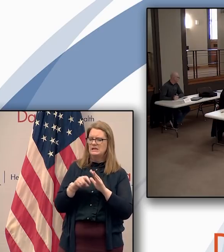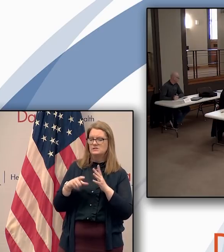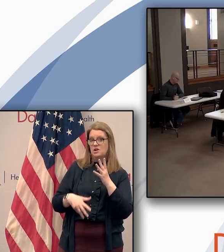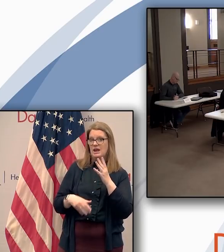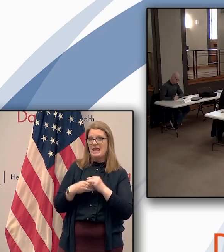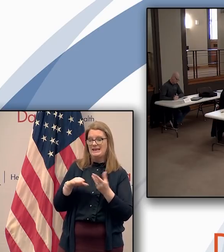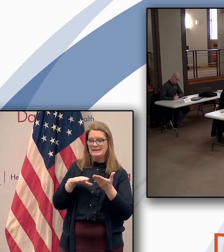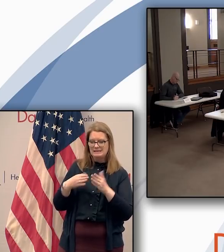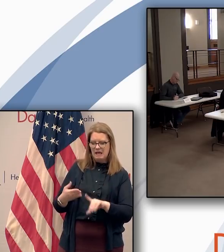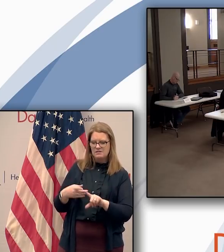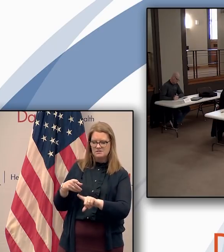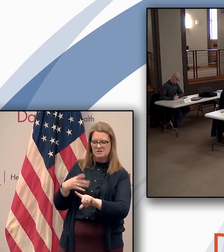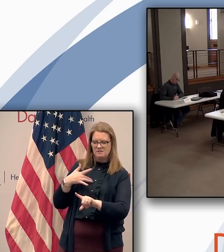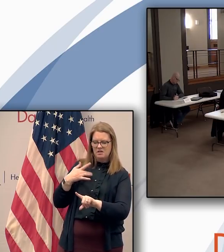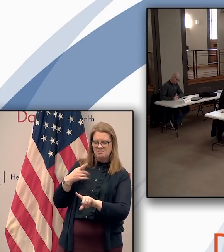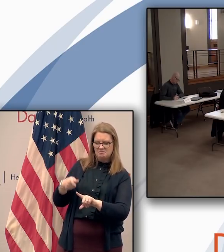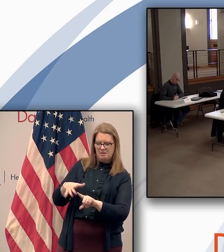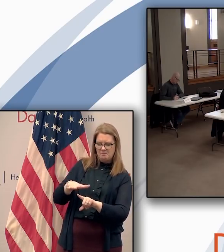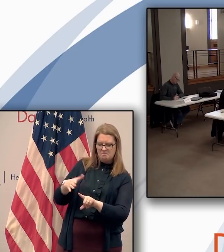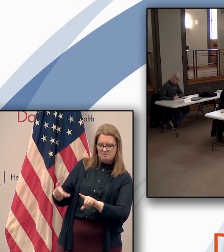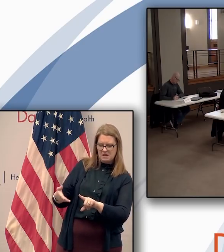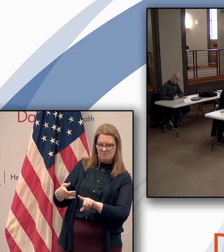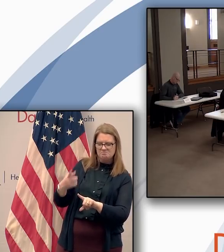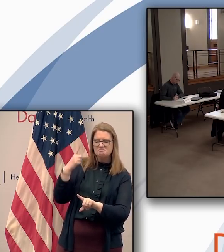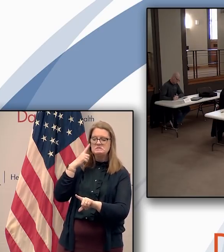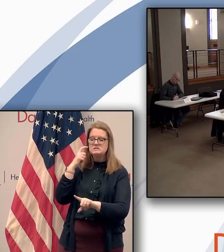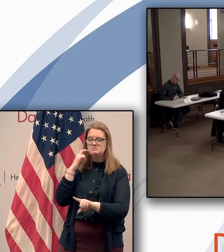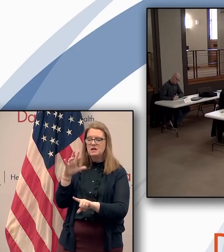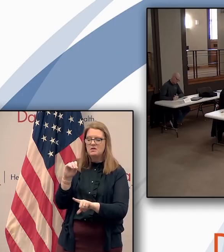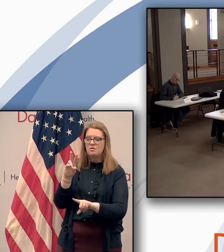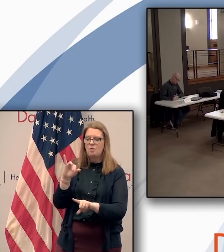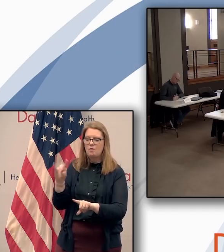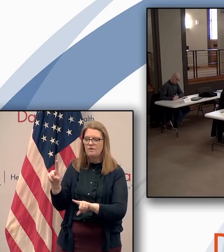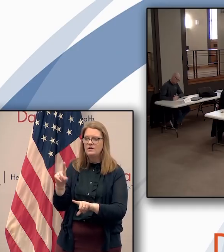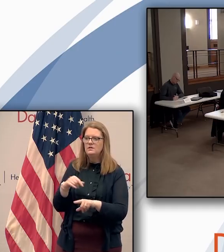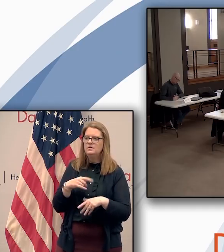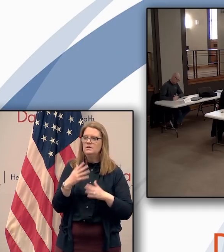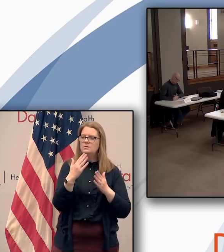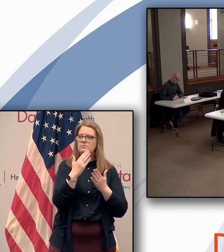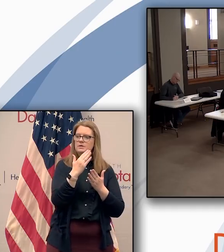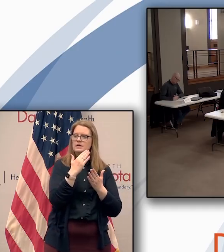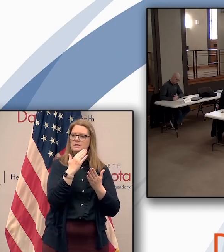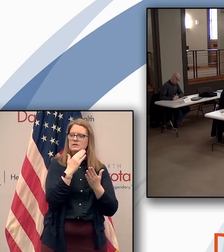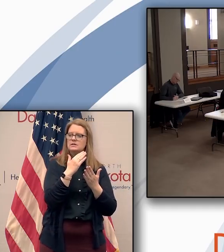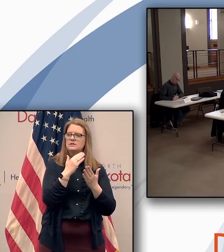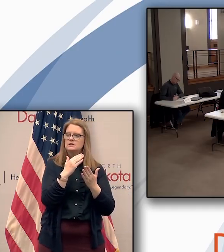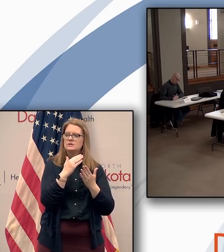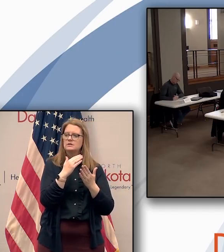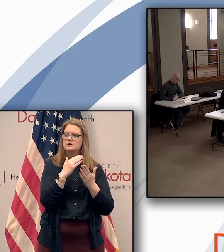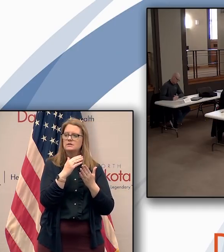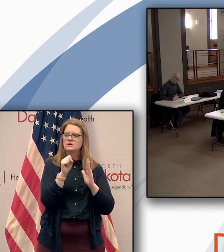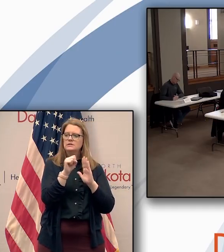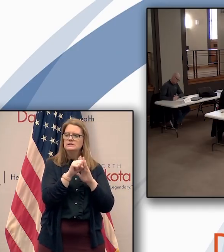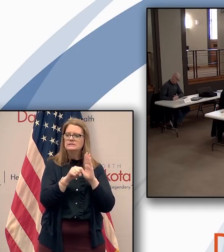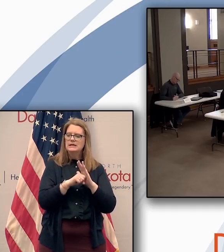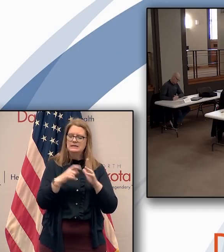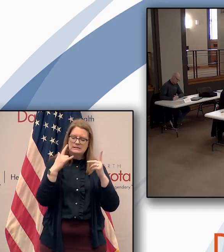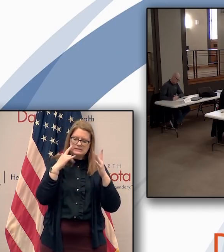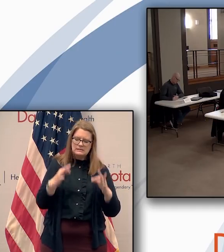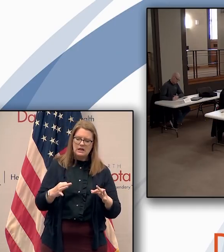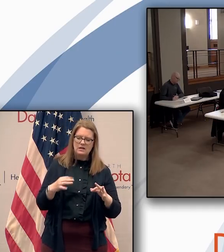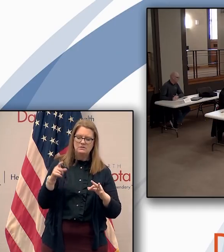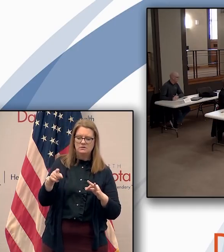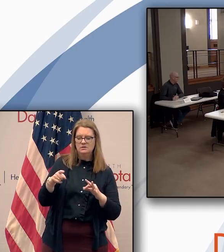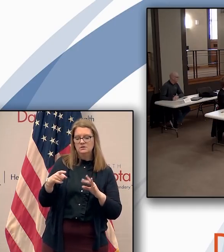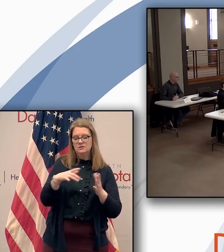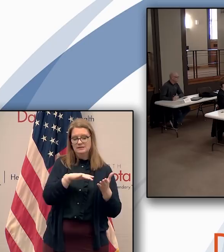being COVID related. When it comes to deaths listed in the state of North Dakota COVID-19 report, how does the state determine whether those deaths